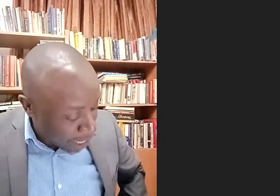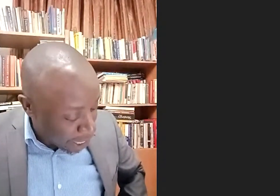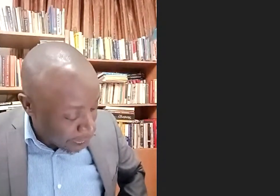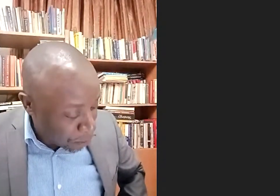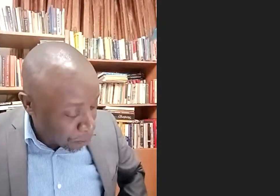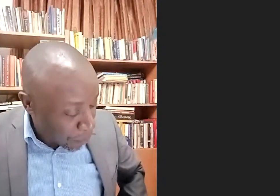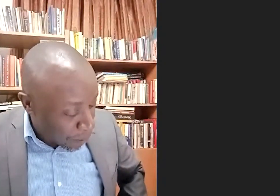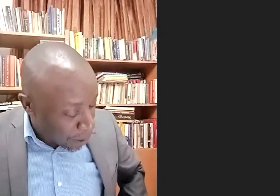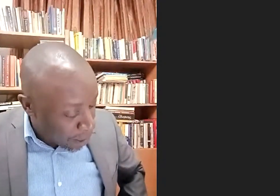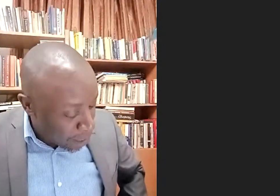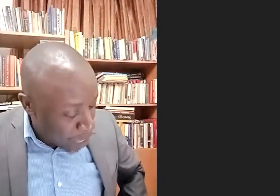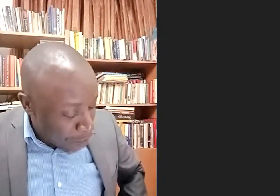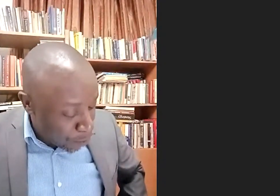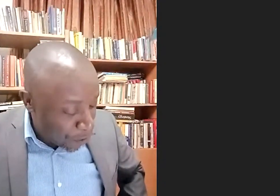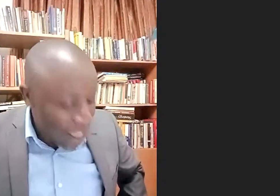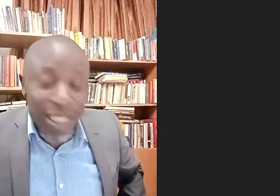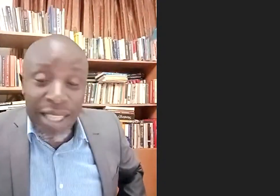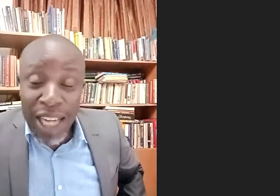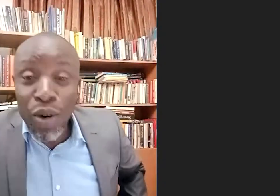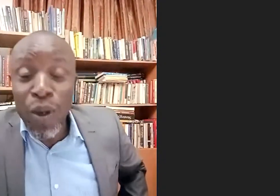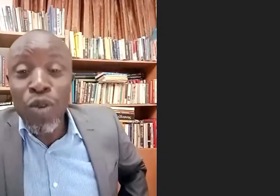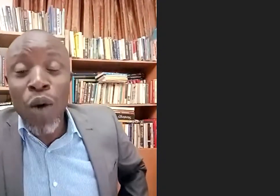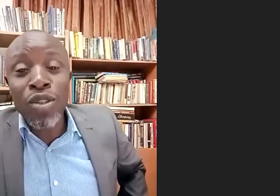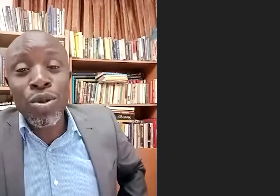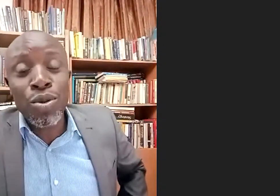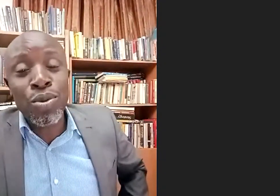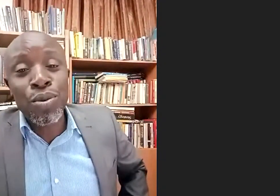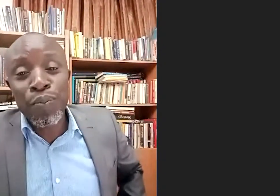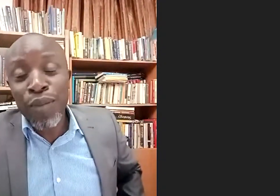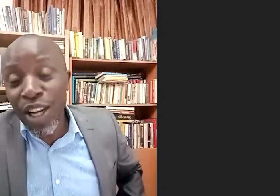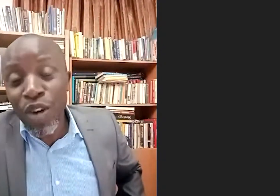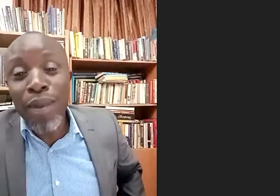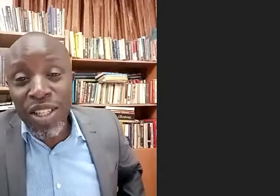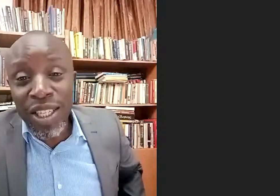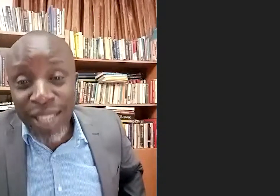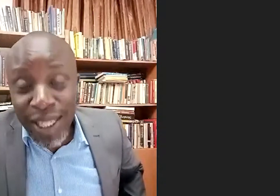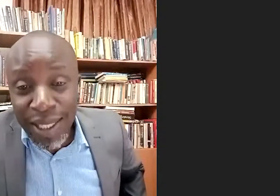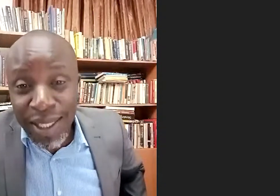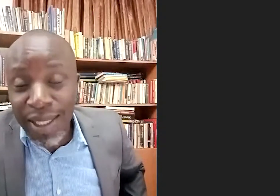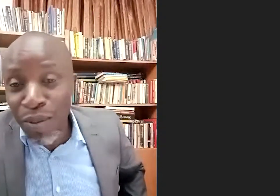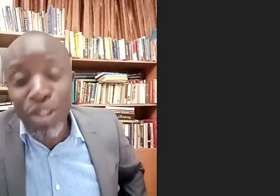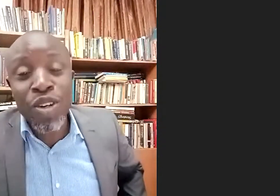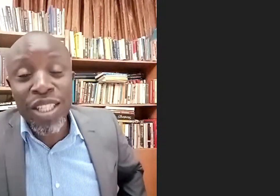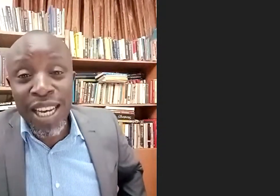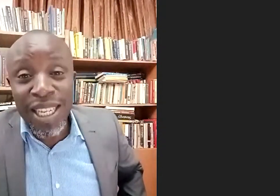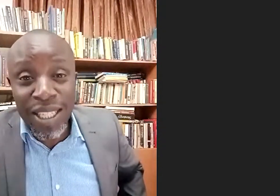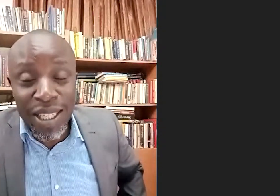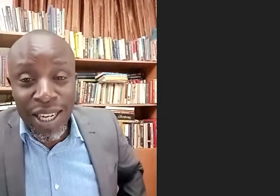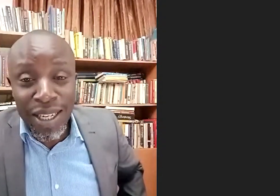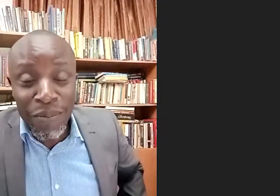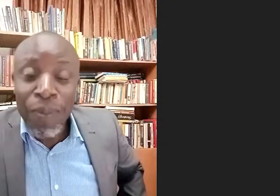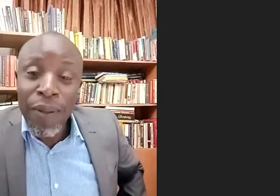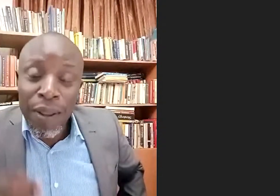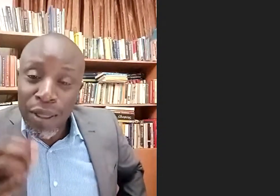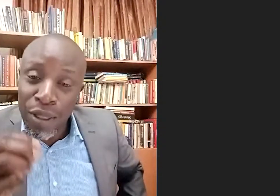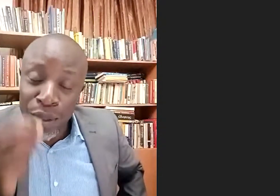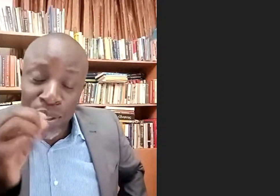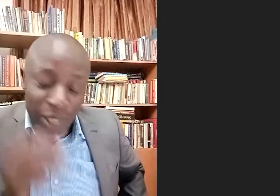usual, they are there. Then we have Profiles International. When you want to do psychometric tests, emotional intelligence